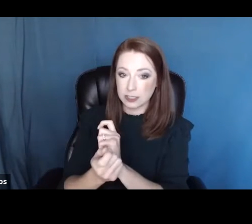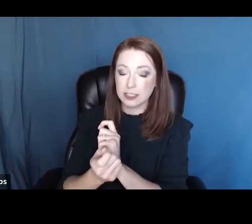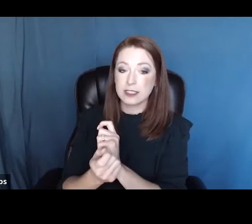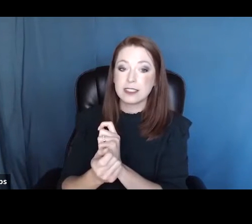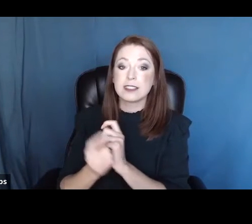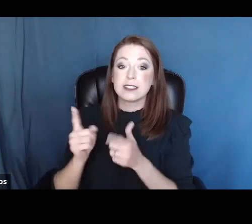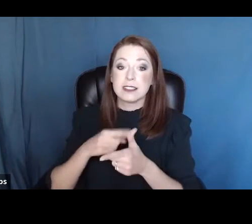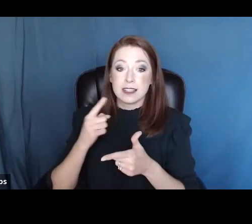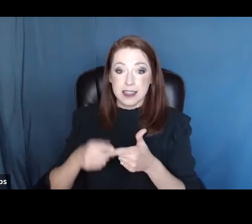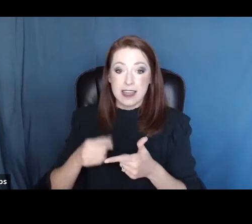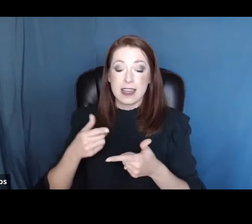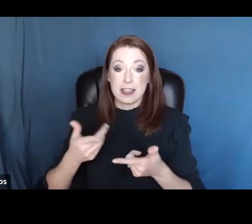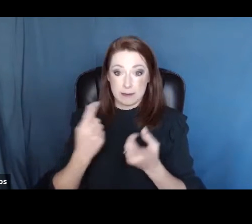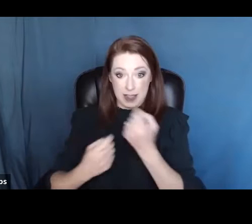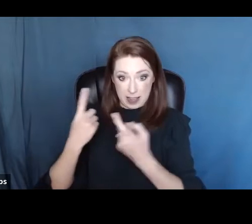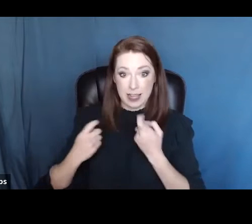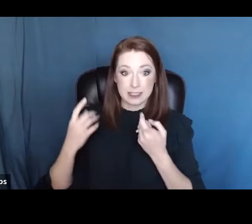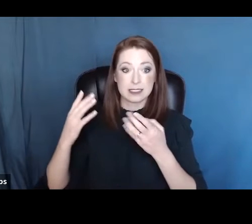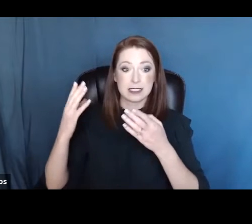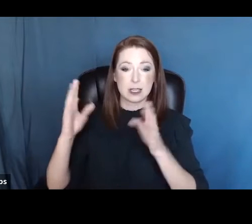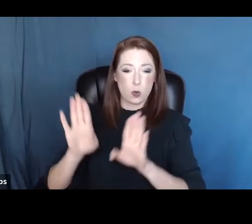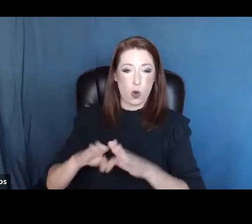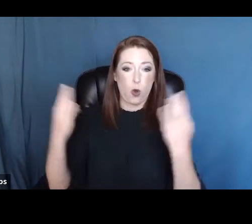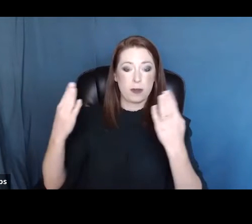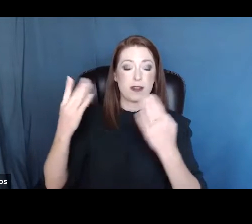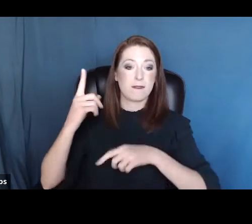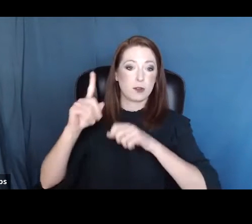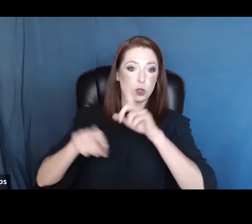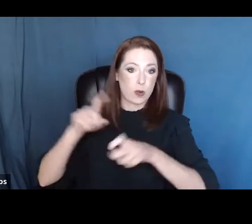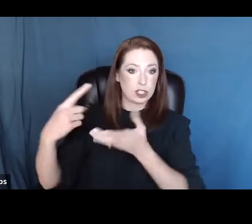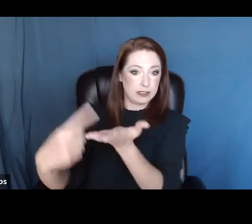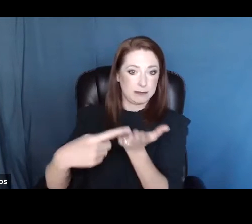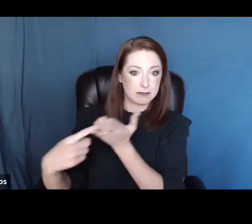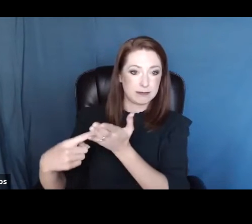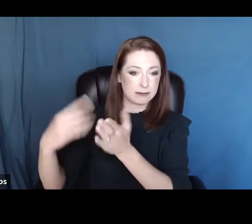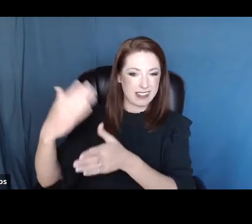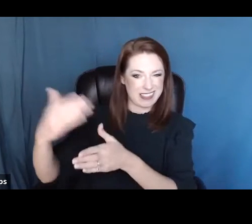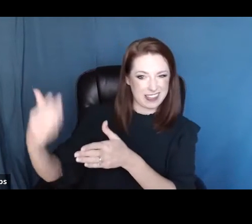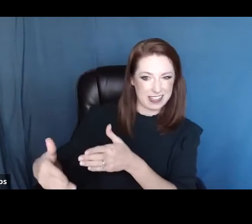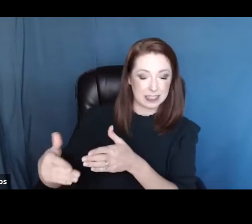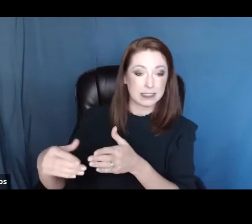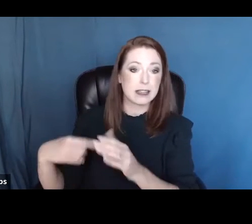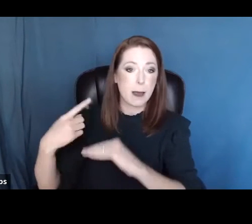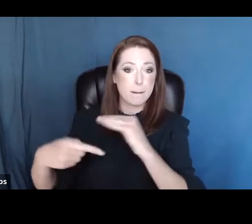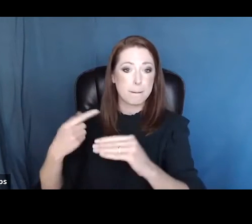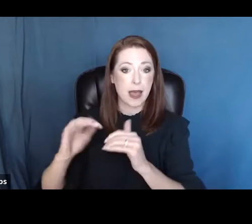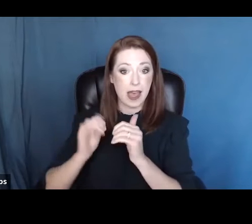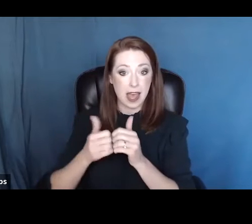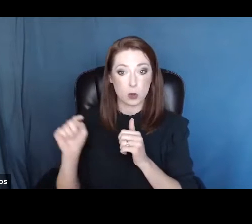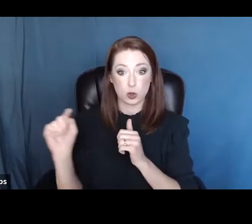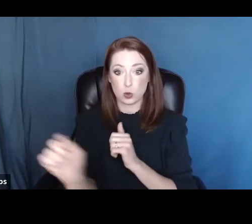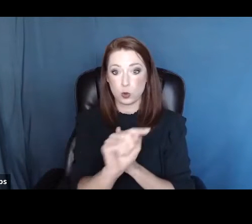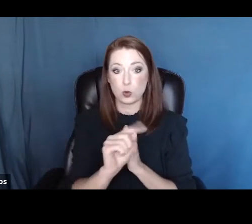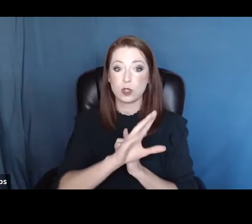then ask, and we'll open it up for questions then and discussion then about how you and your